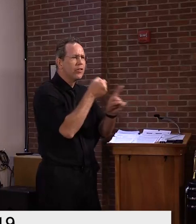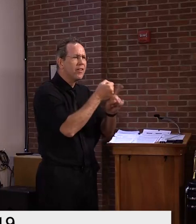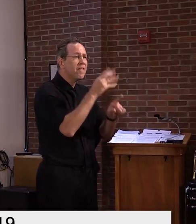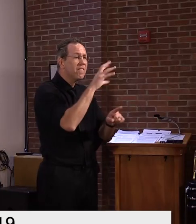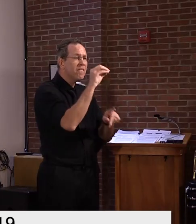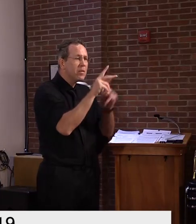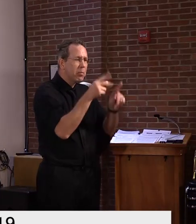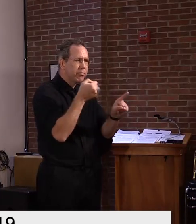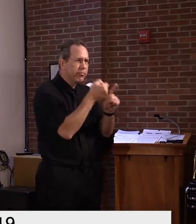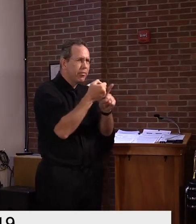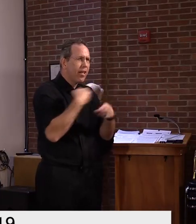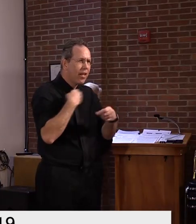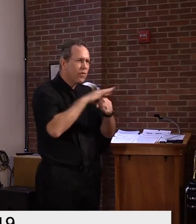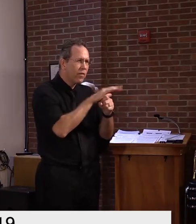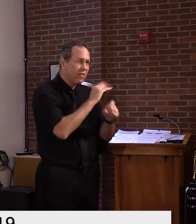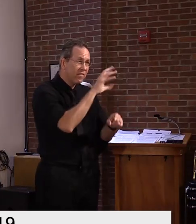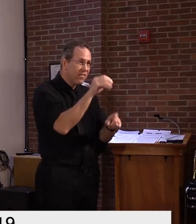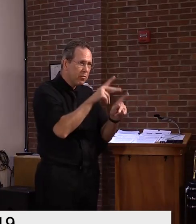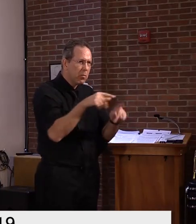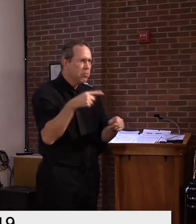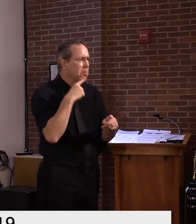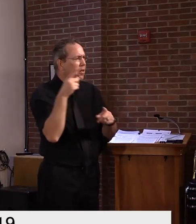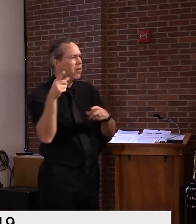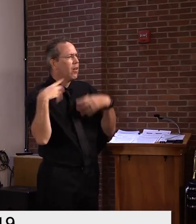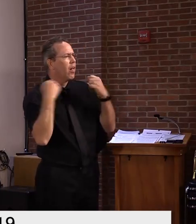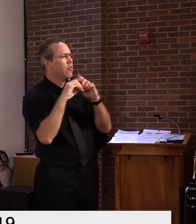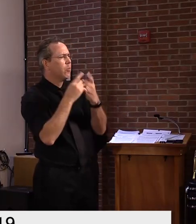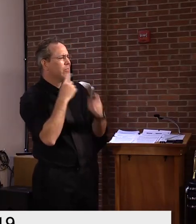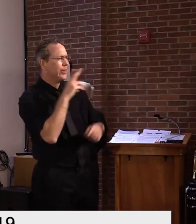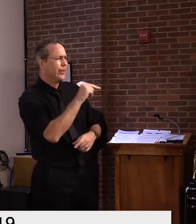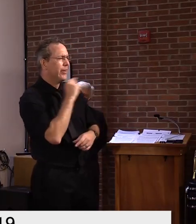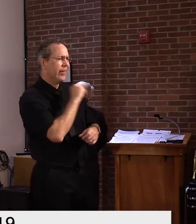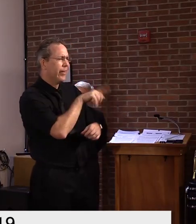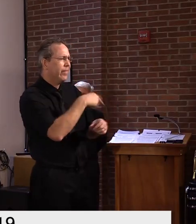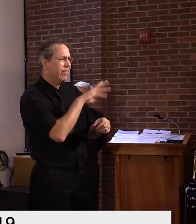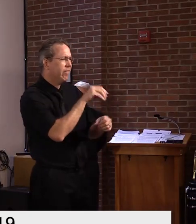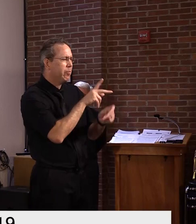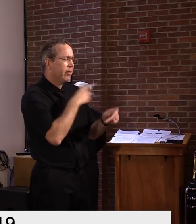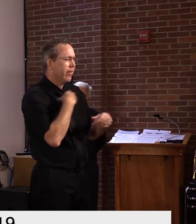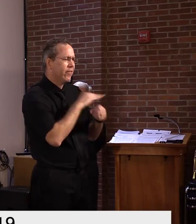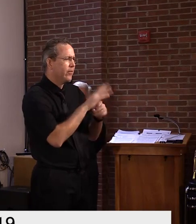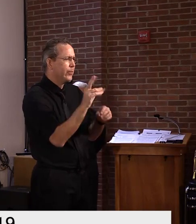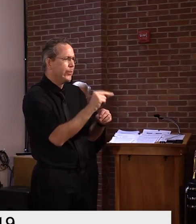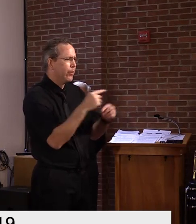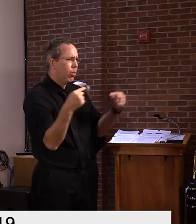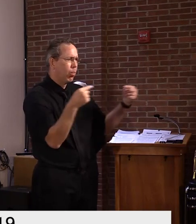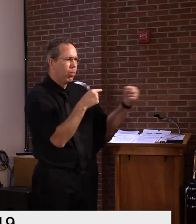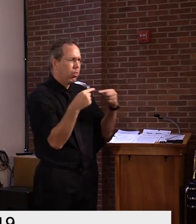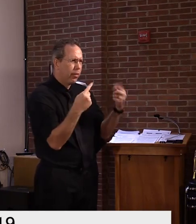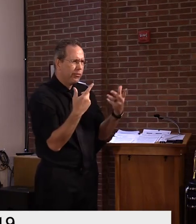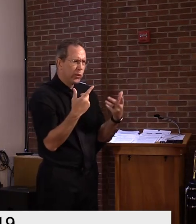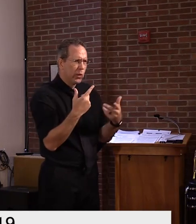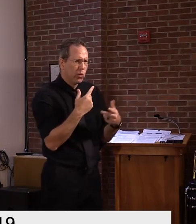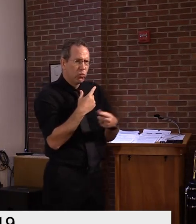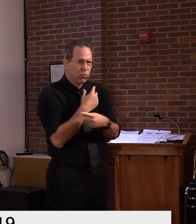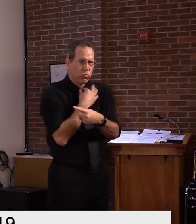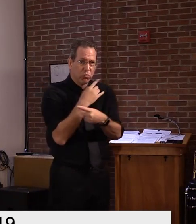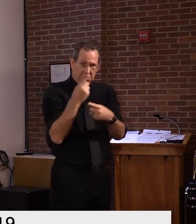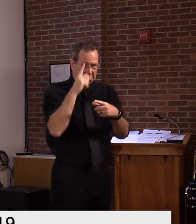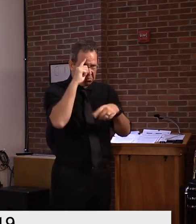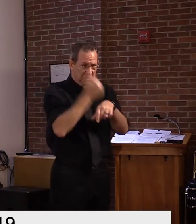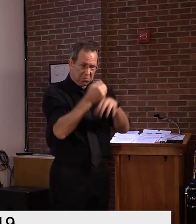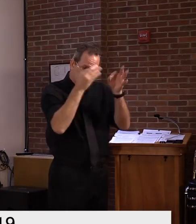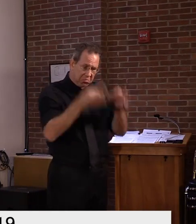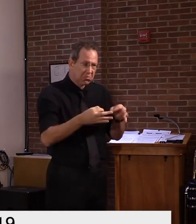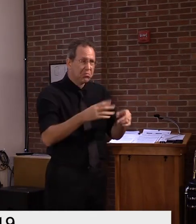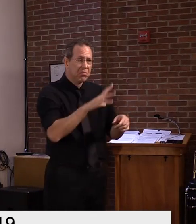So Quidel and the FDA is saying that they believe there was no problem with the instrumentation or